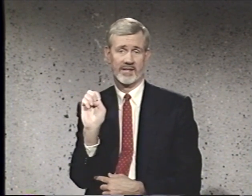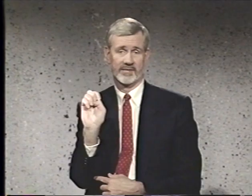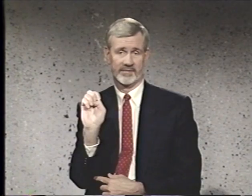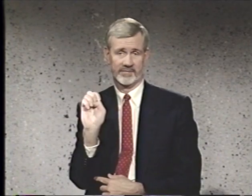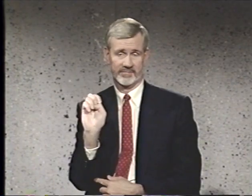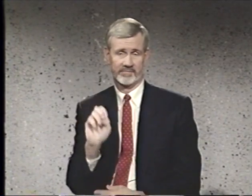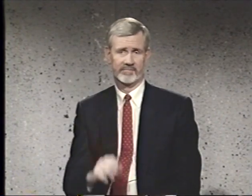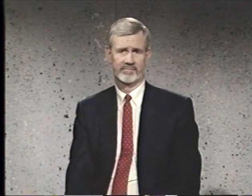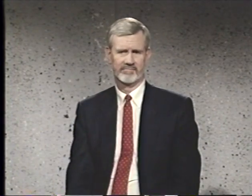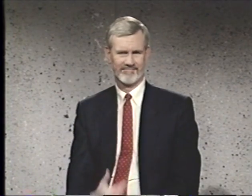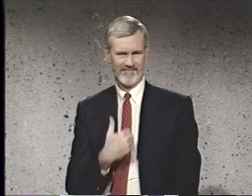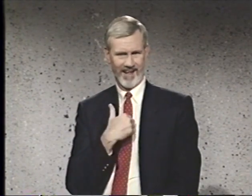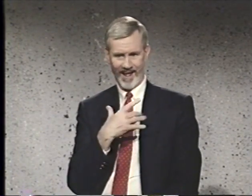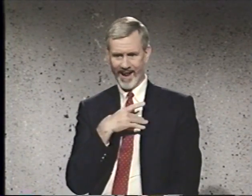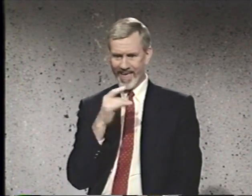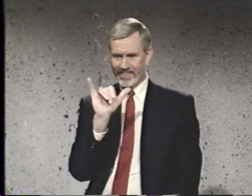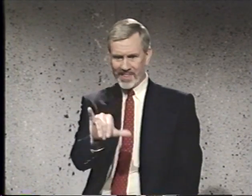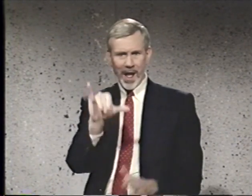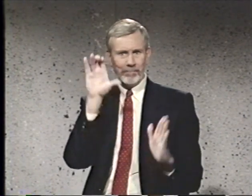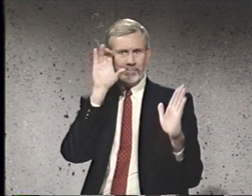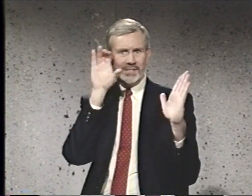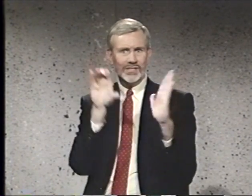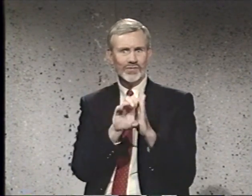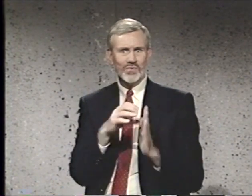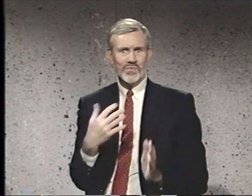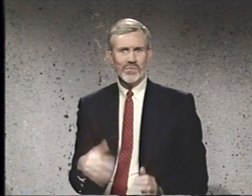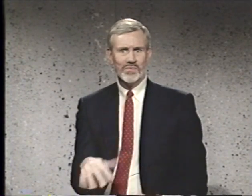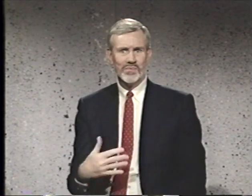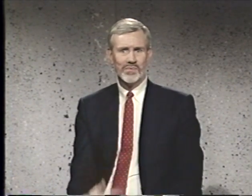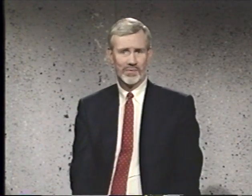Like. I like that picture.